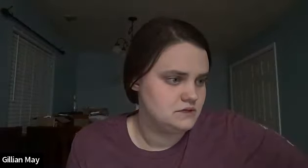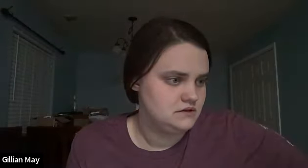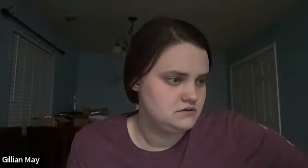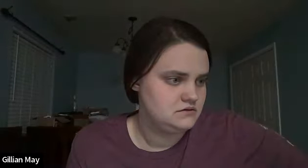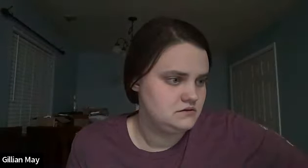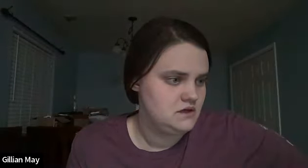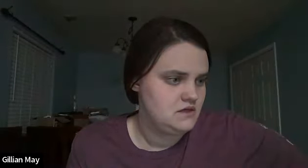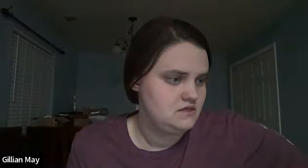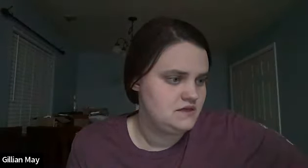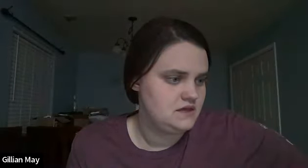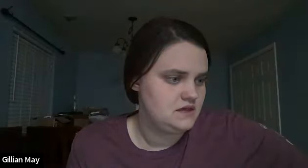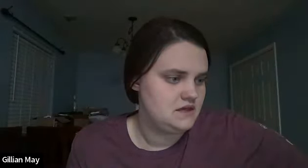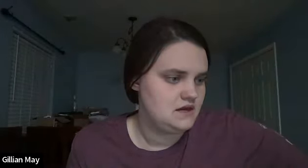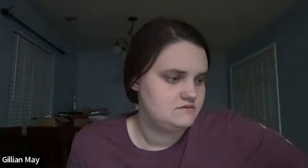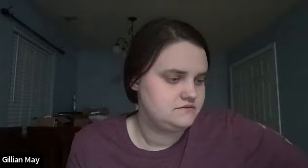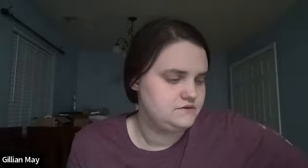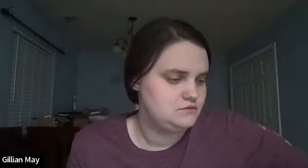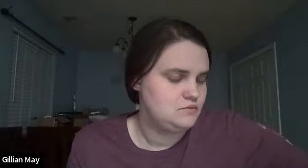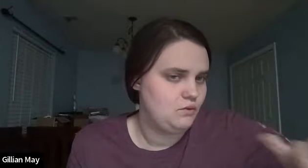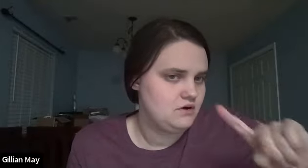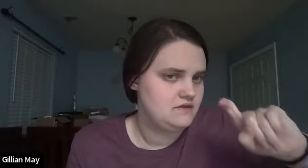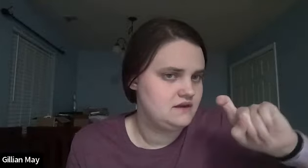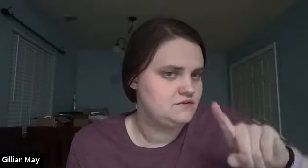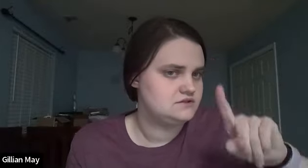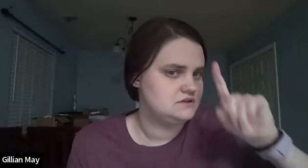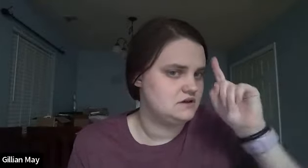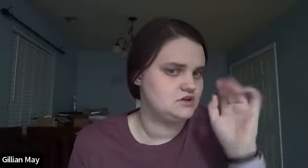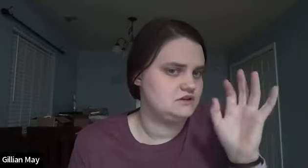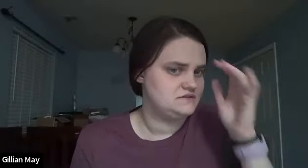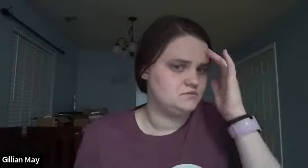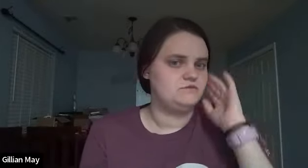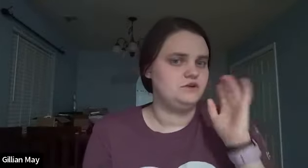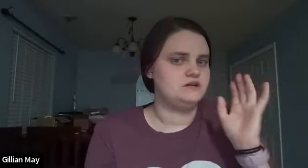quick. Then I have a few more, and then I'll try to leave some room for you guys if